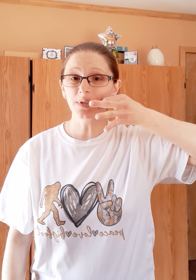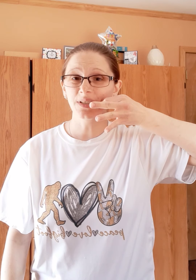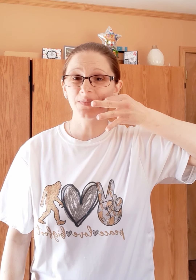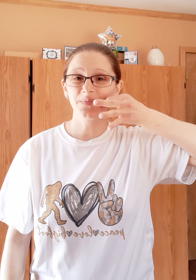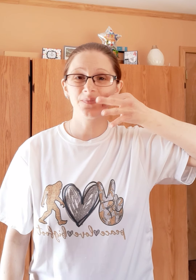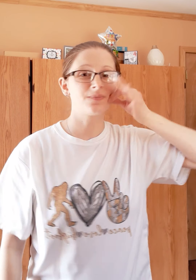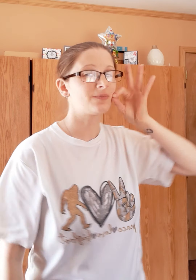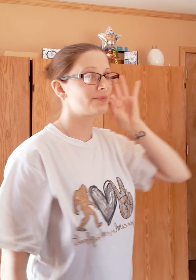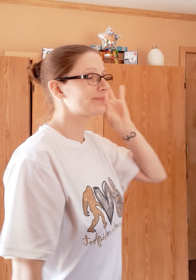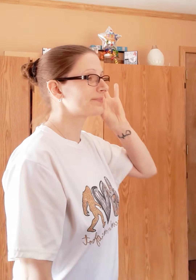fruit,